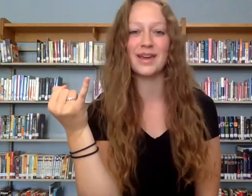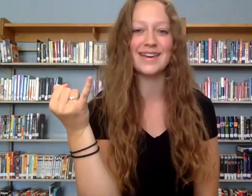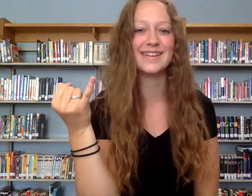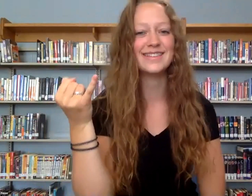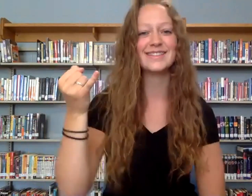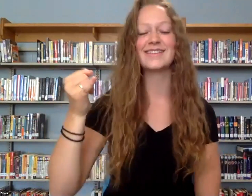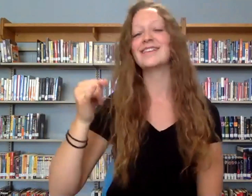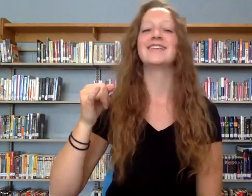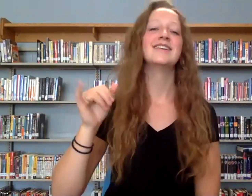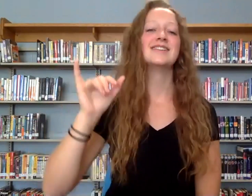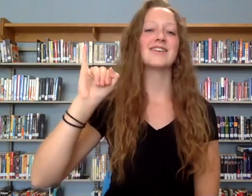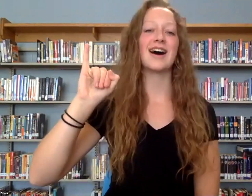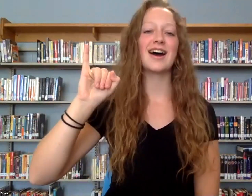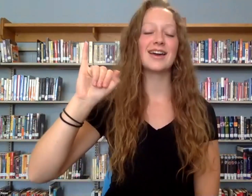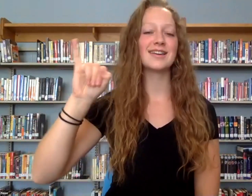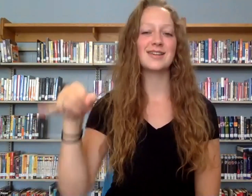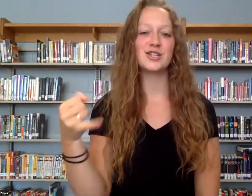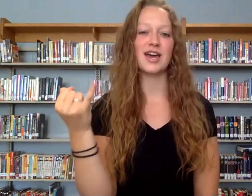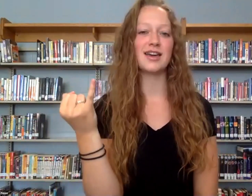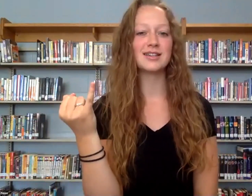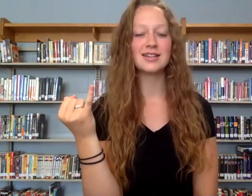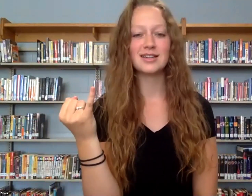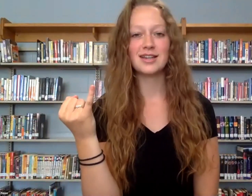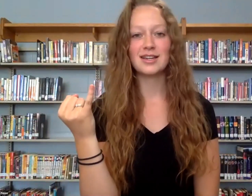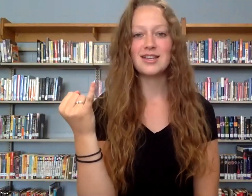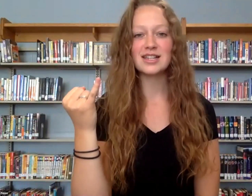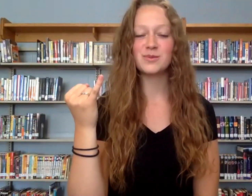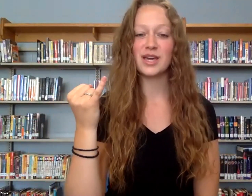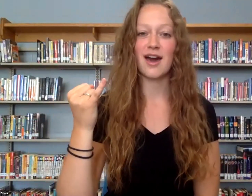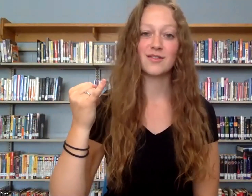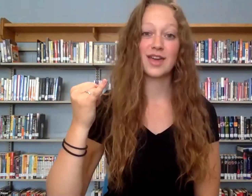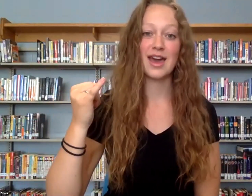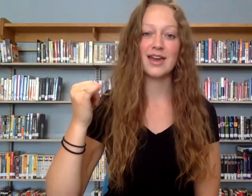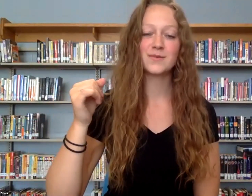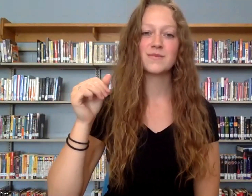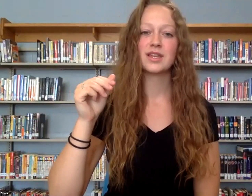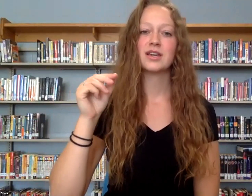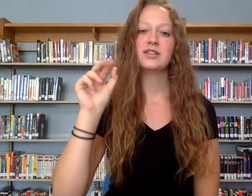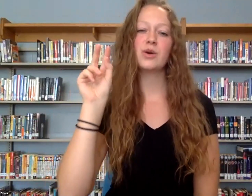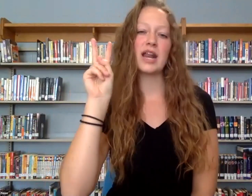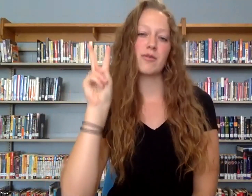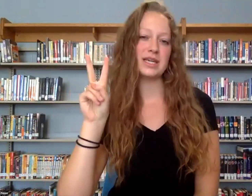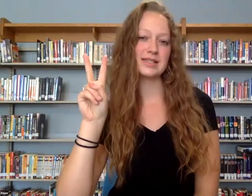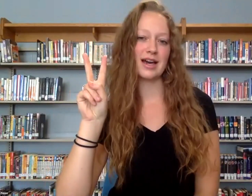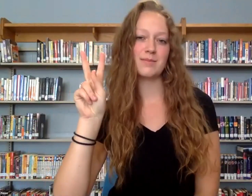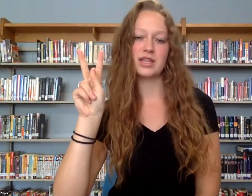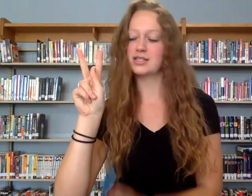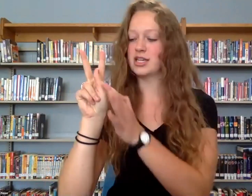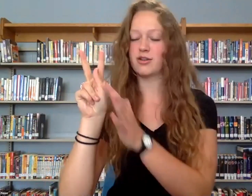pinky. So I, J. Next we have K. Do kind of a peace sign, but then stick your thumb in